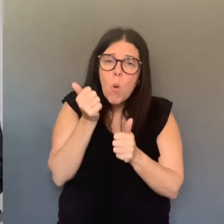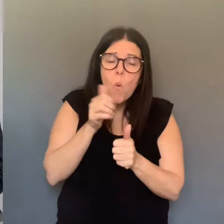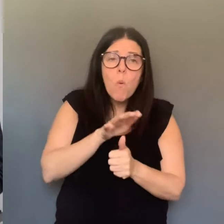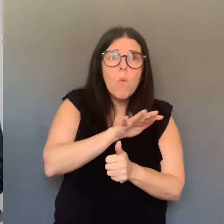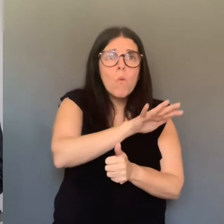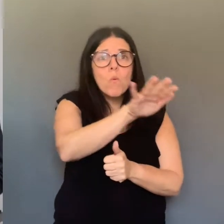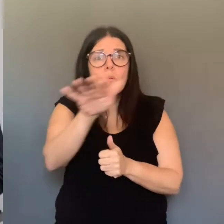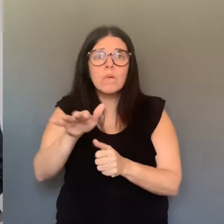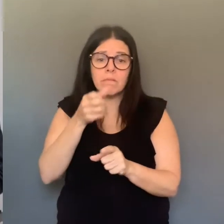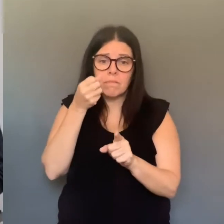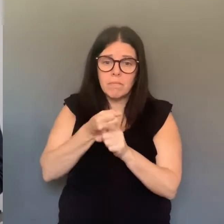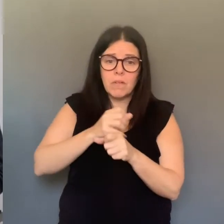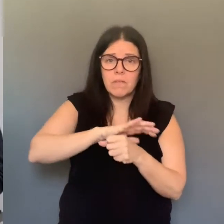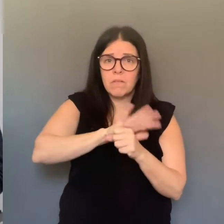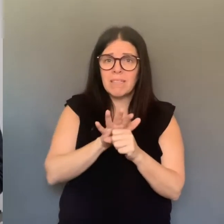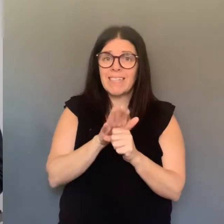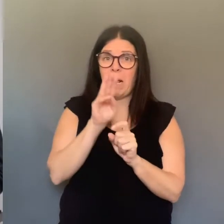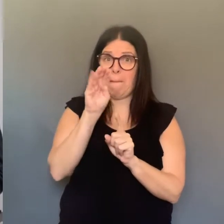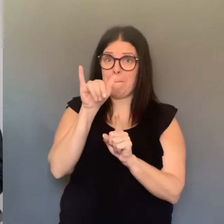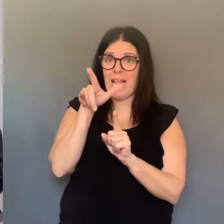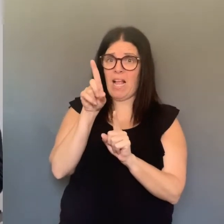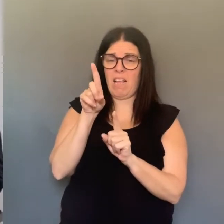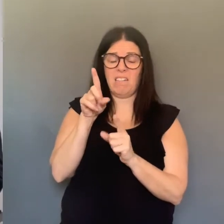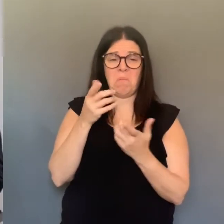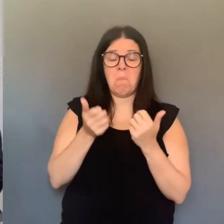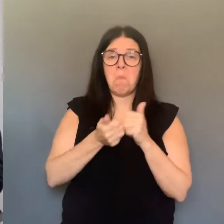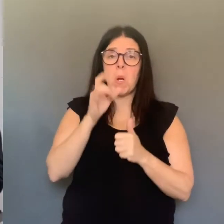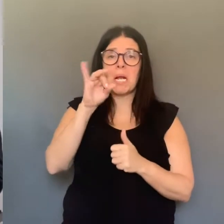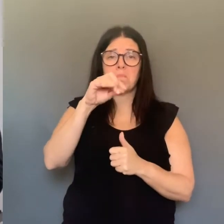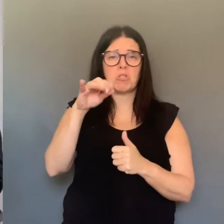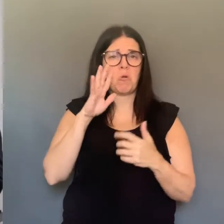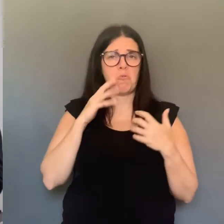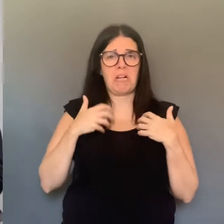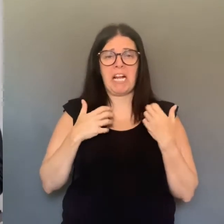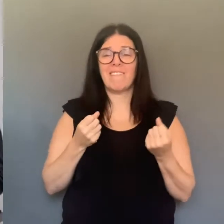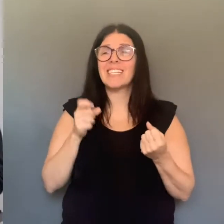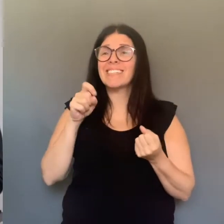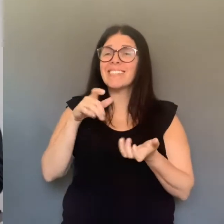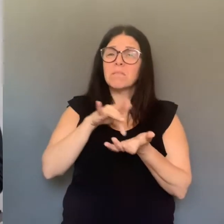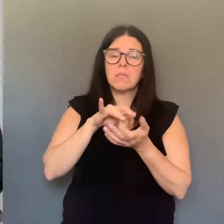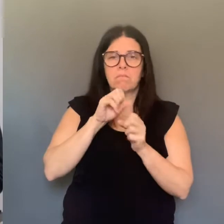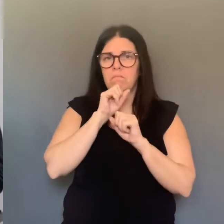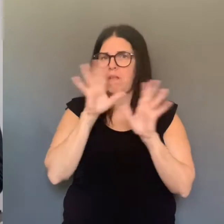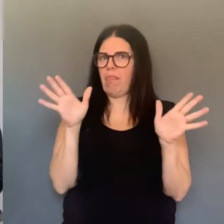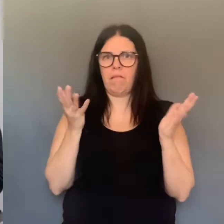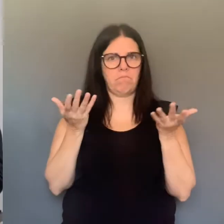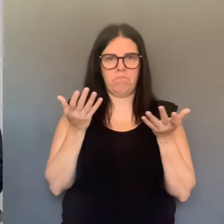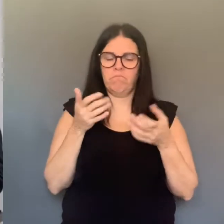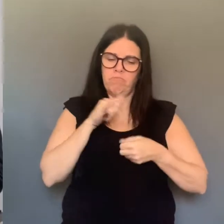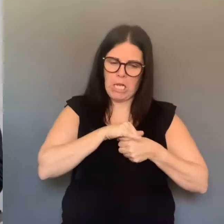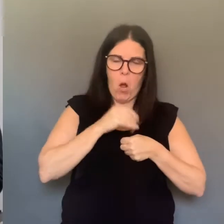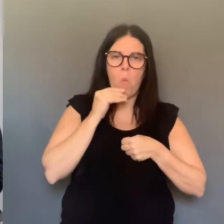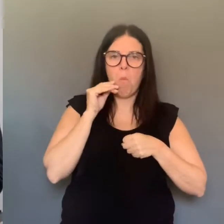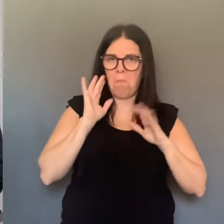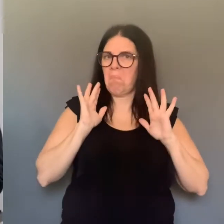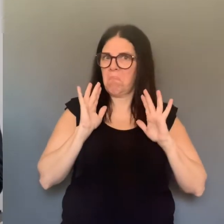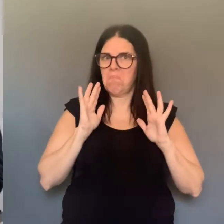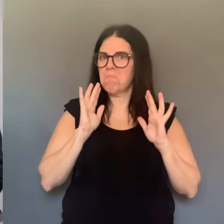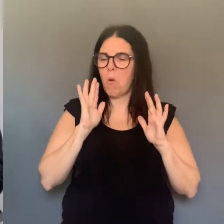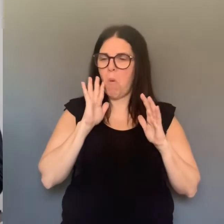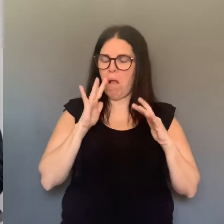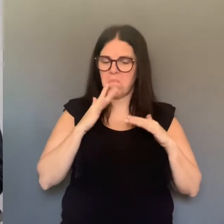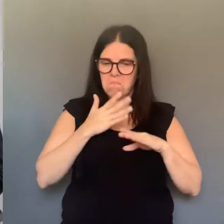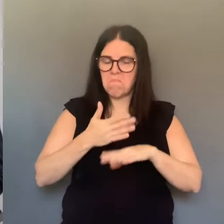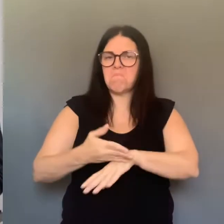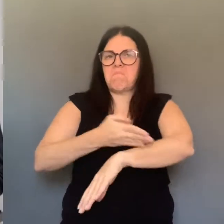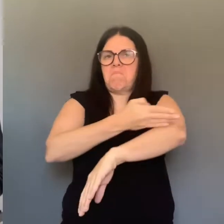Anticipating the surge of cases in our community, we want to utilize our healthcare resources wisely to care for the sick who need hospital care